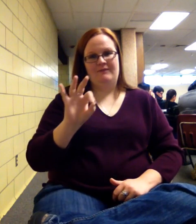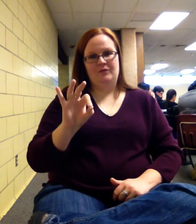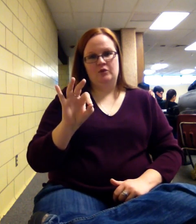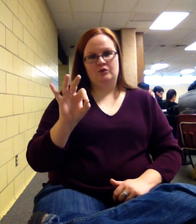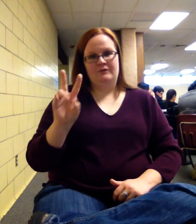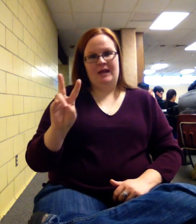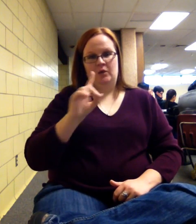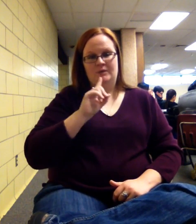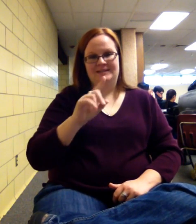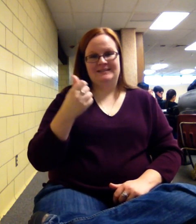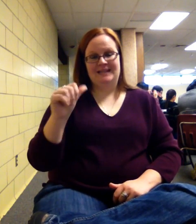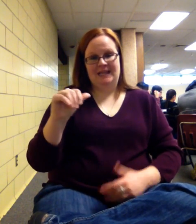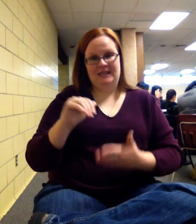10,000.